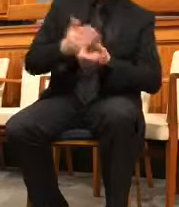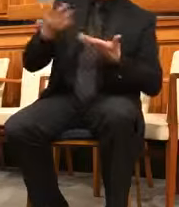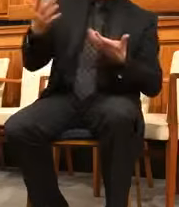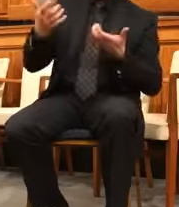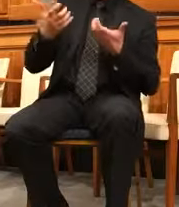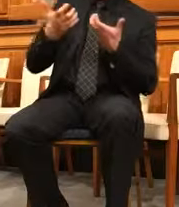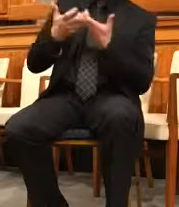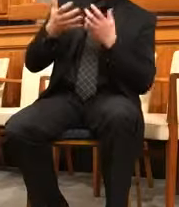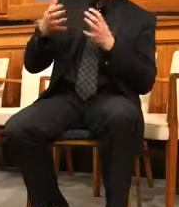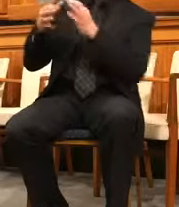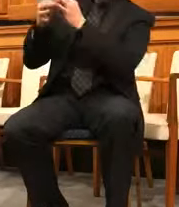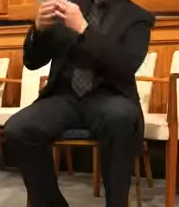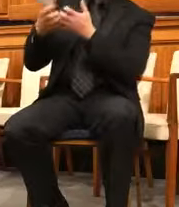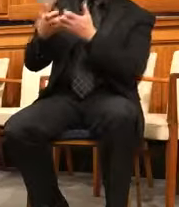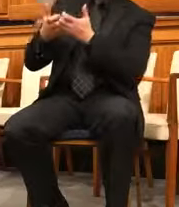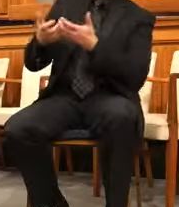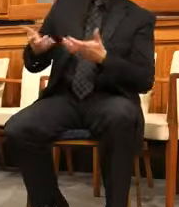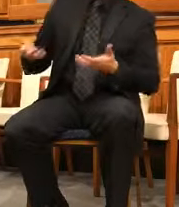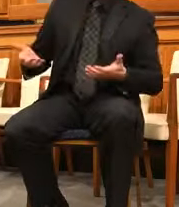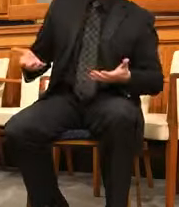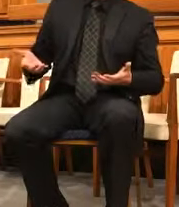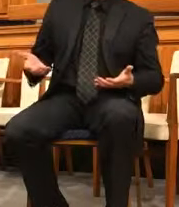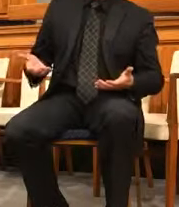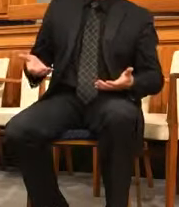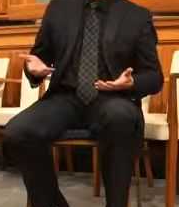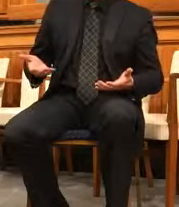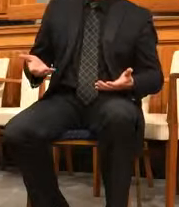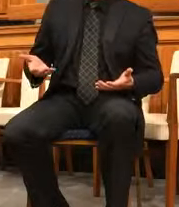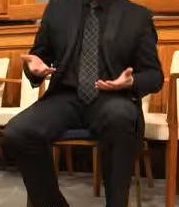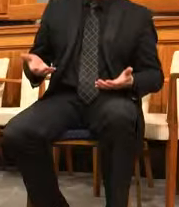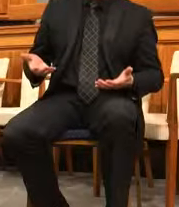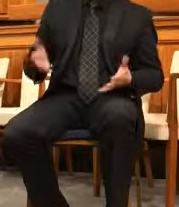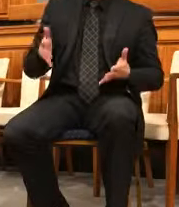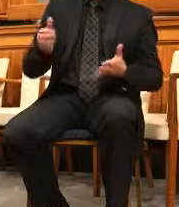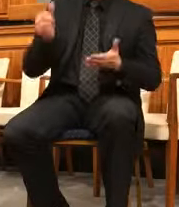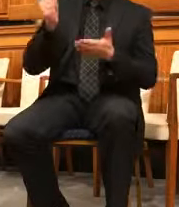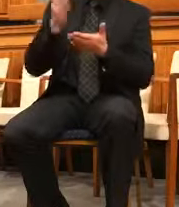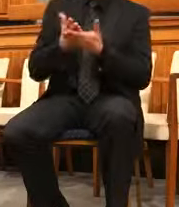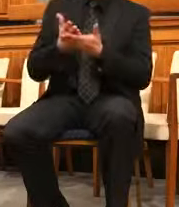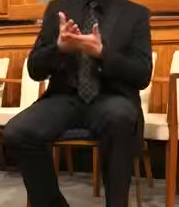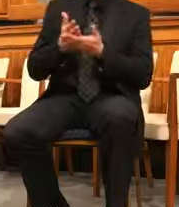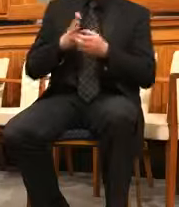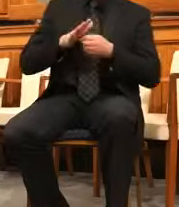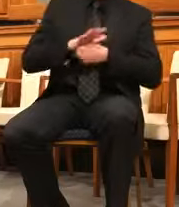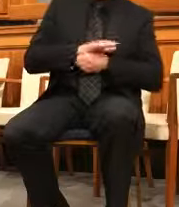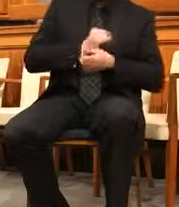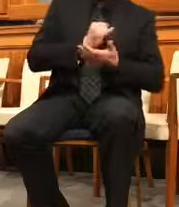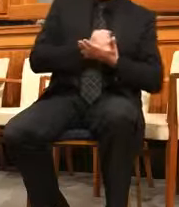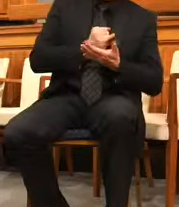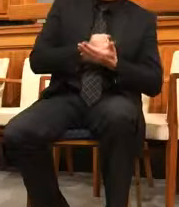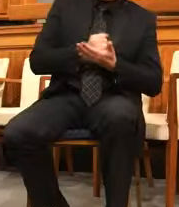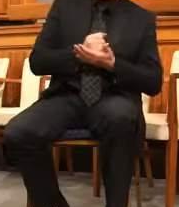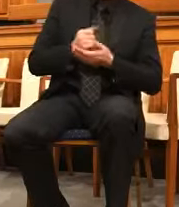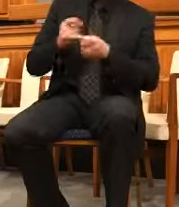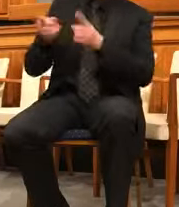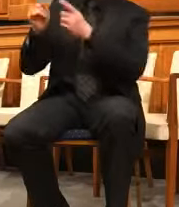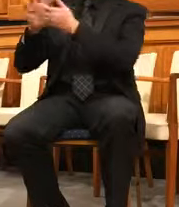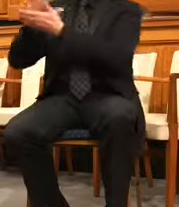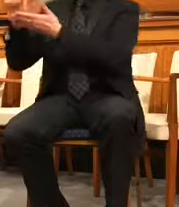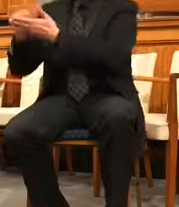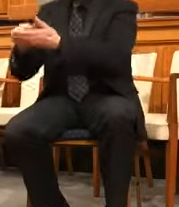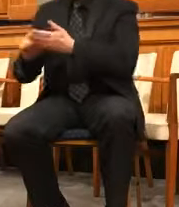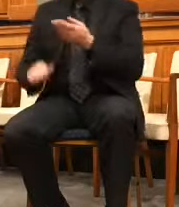must understand and believe. Then we have to grasp the person and work of Jesus